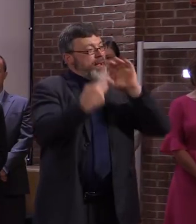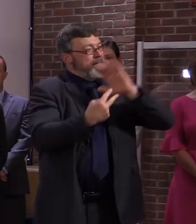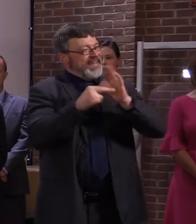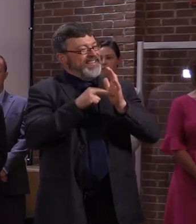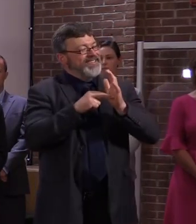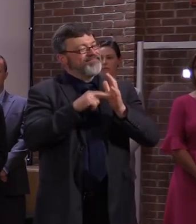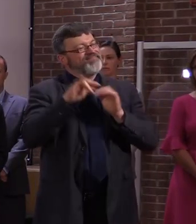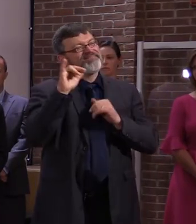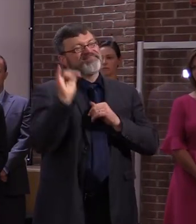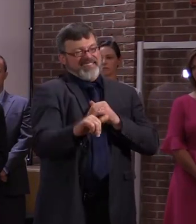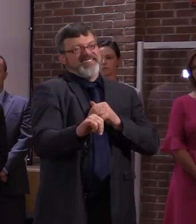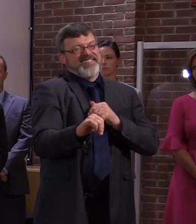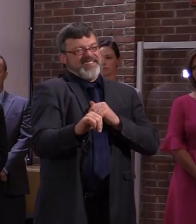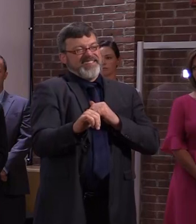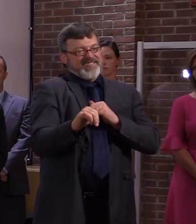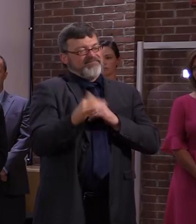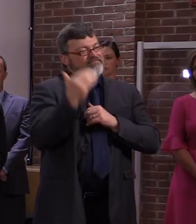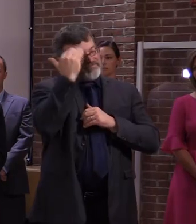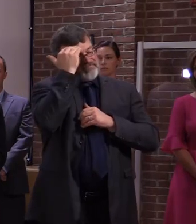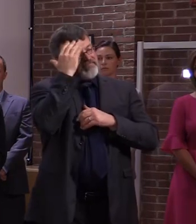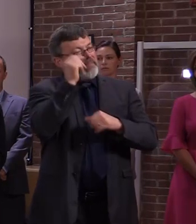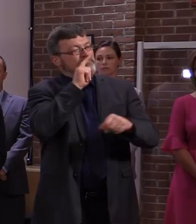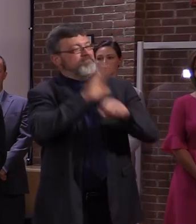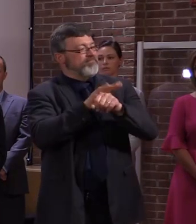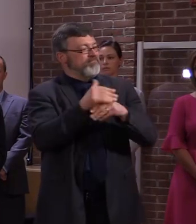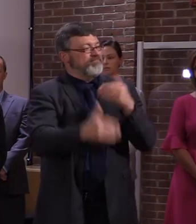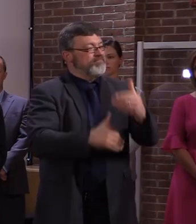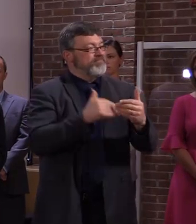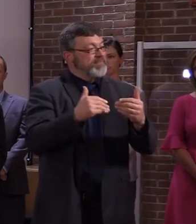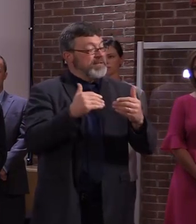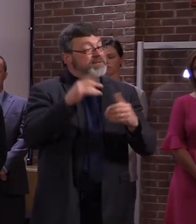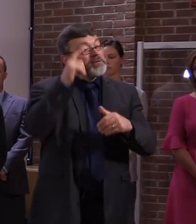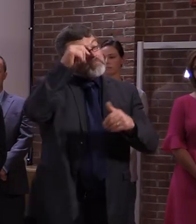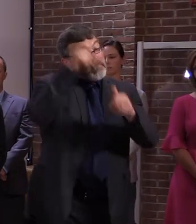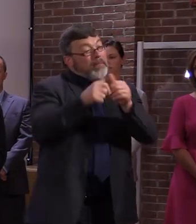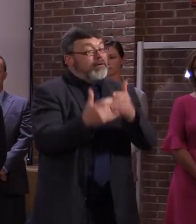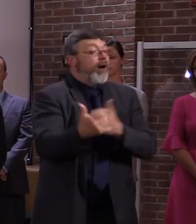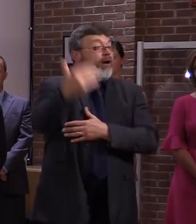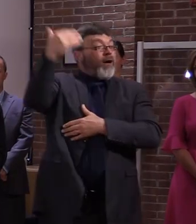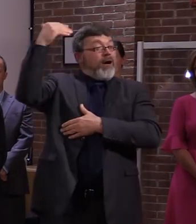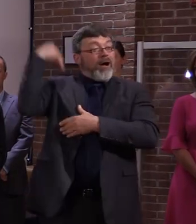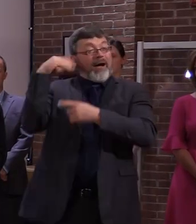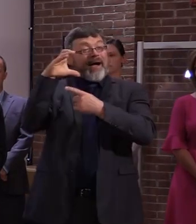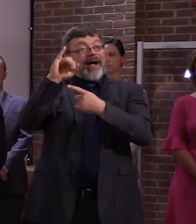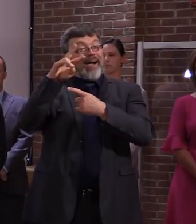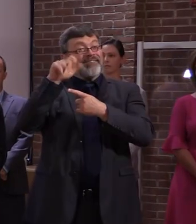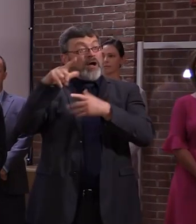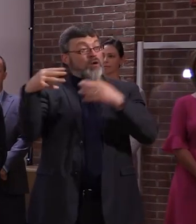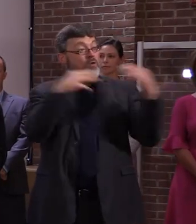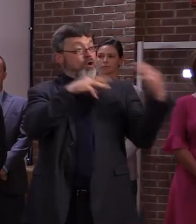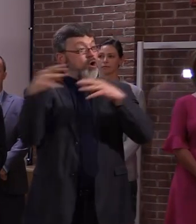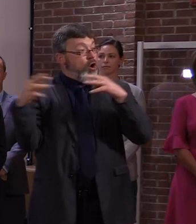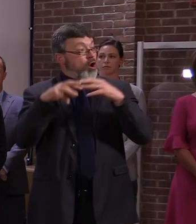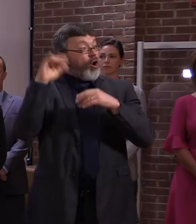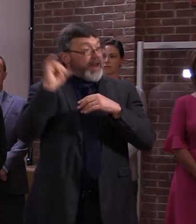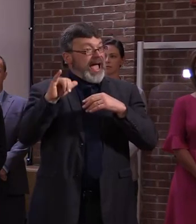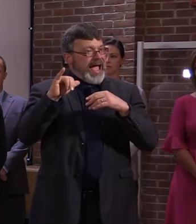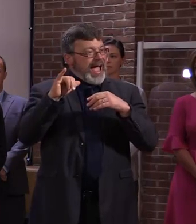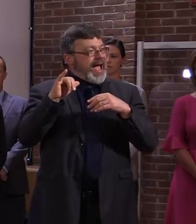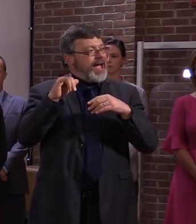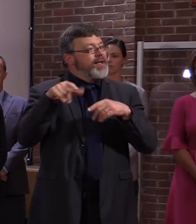On the first day of the battle in Gettysburg, General Sedgwick knew enough about our character and courage to send the